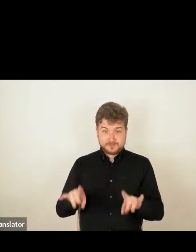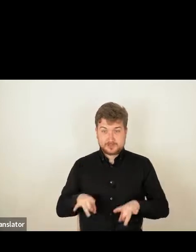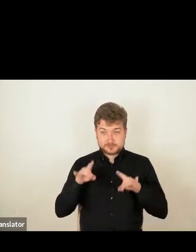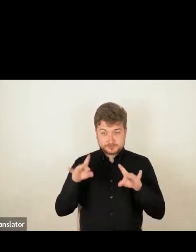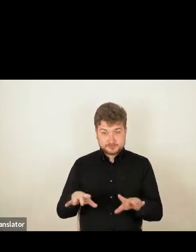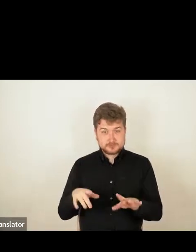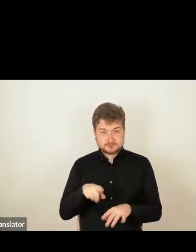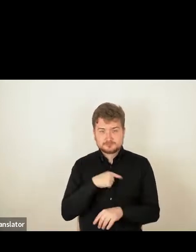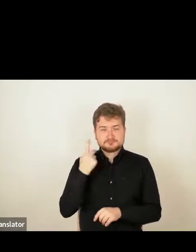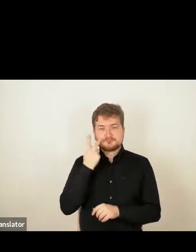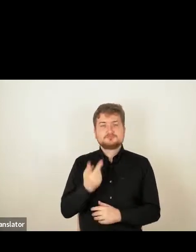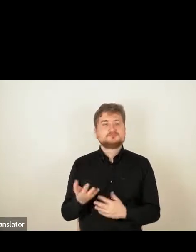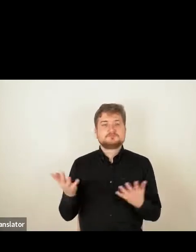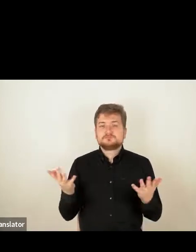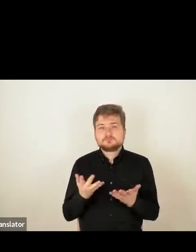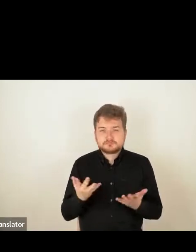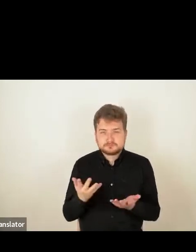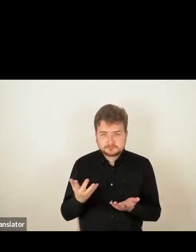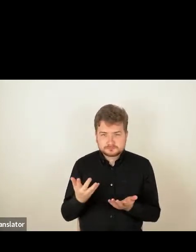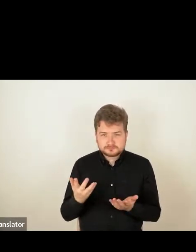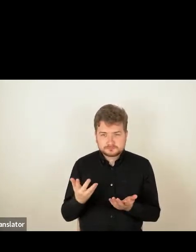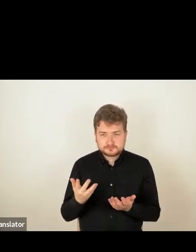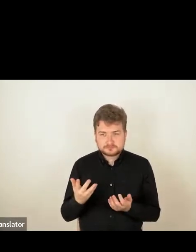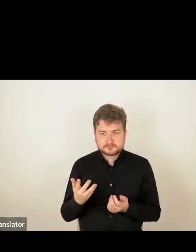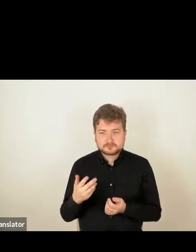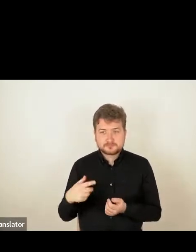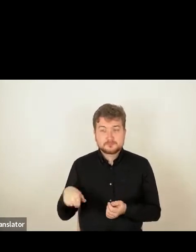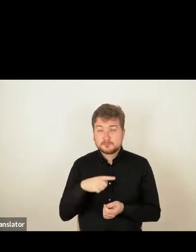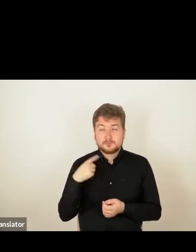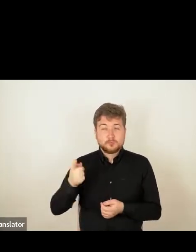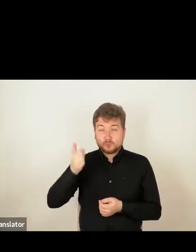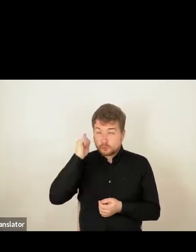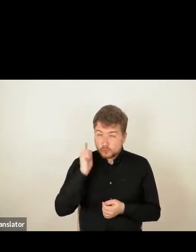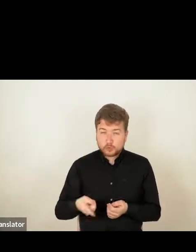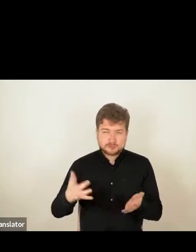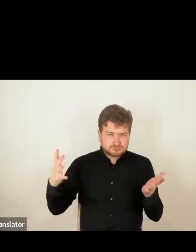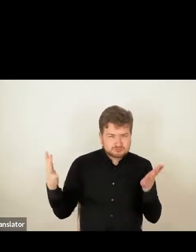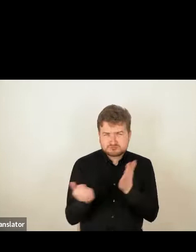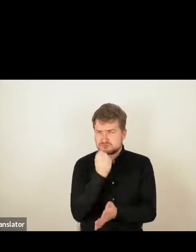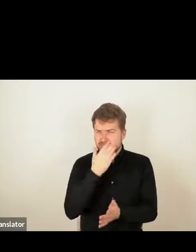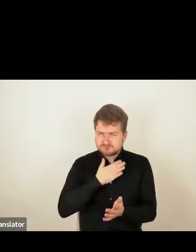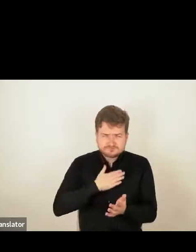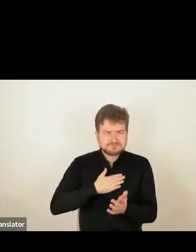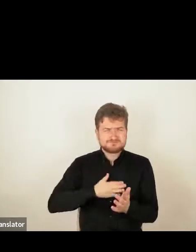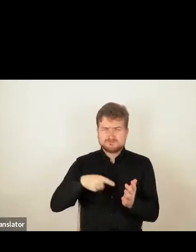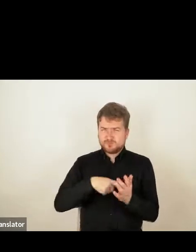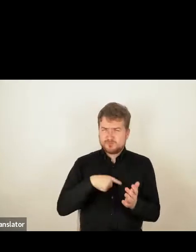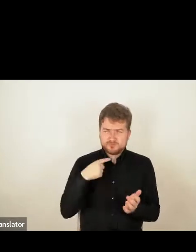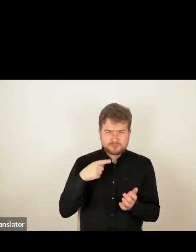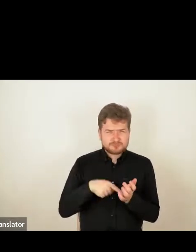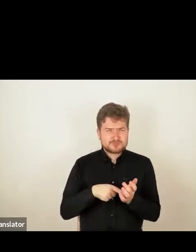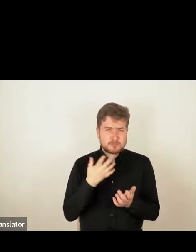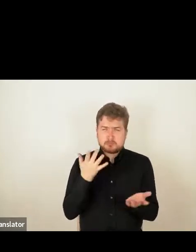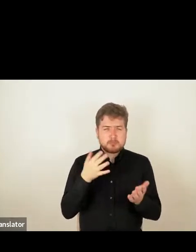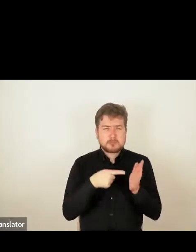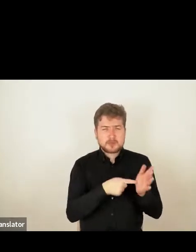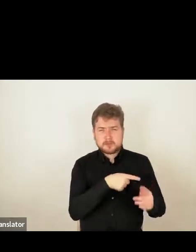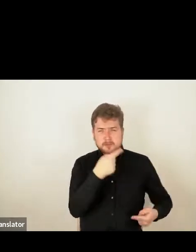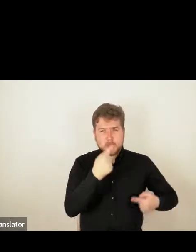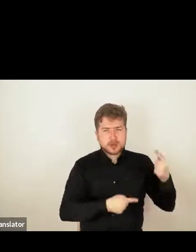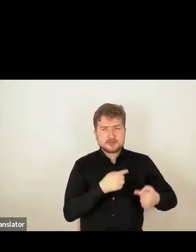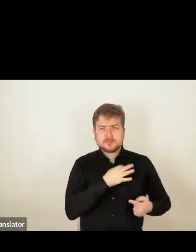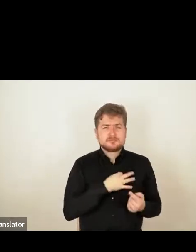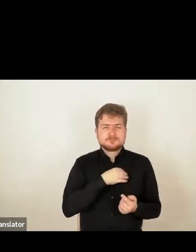at all costs, and so it has to be that my political party wins, and it doesn't matter